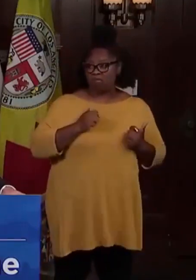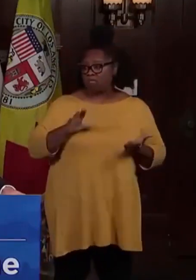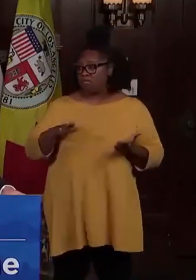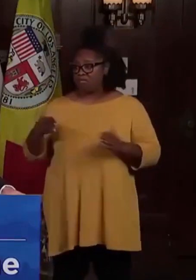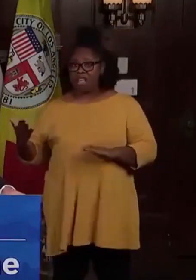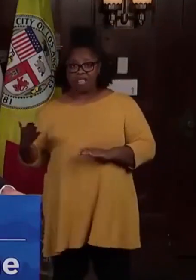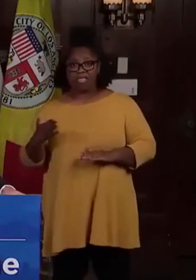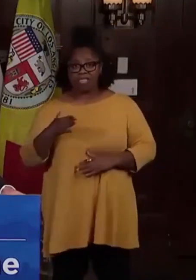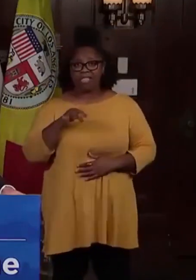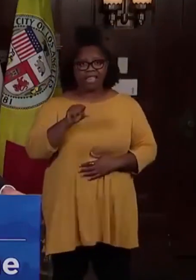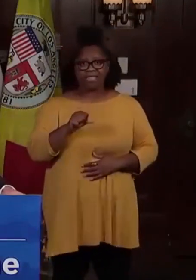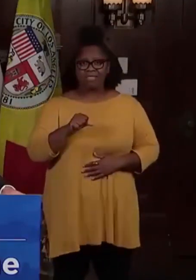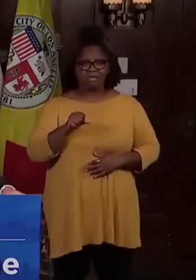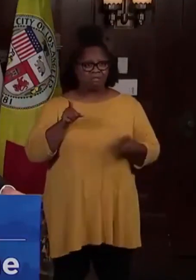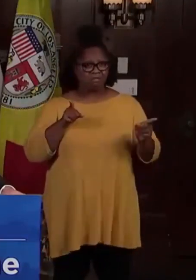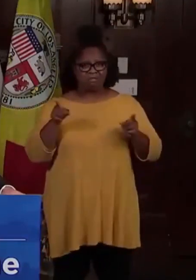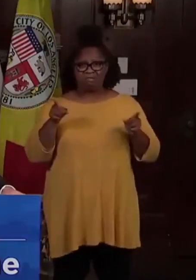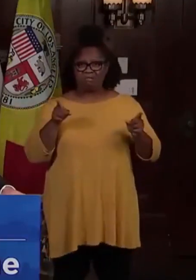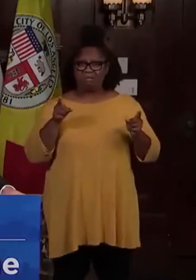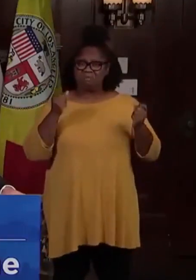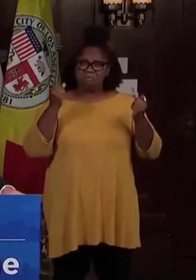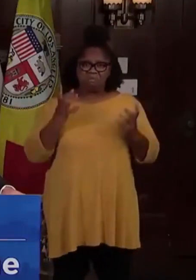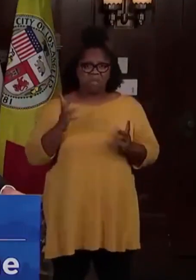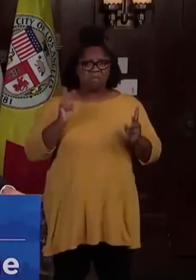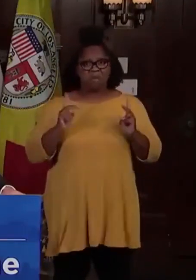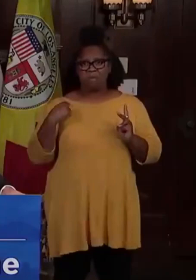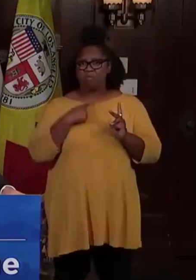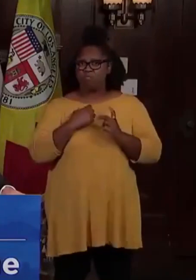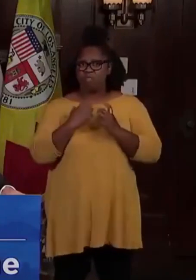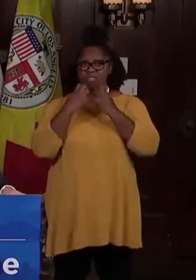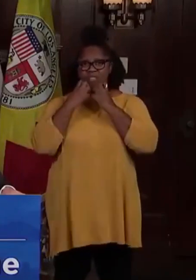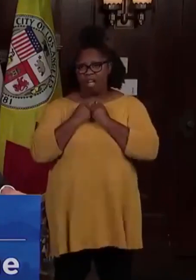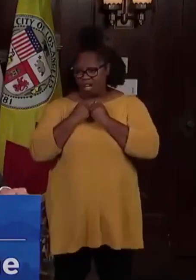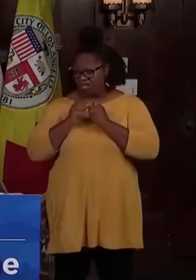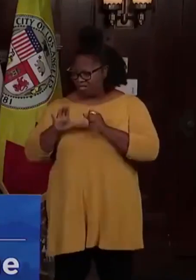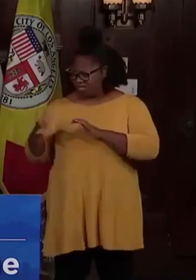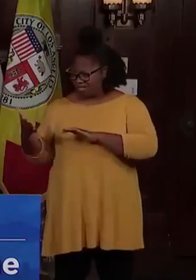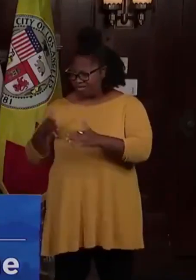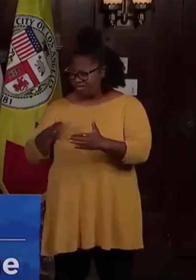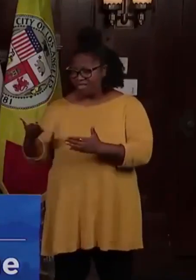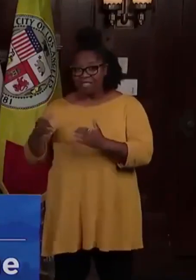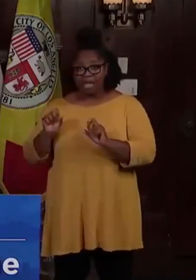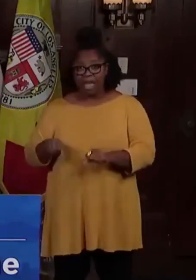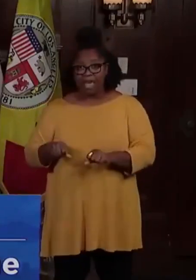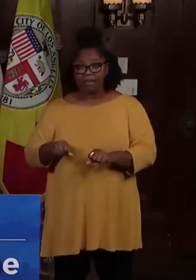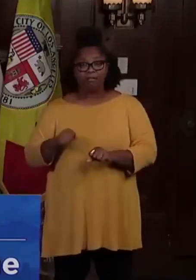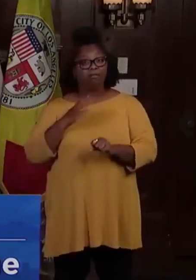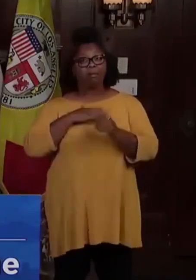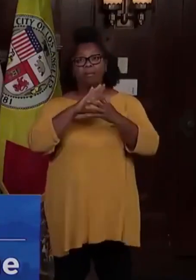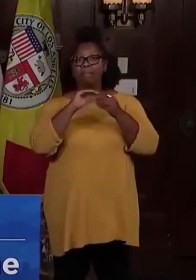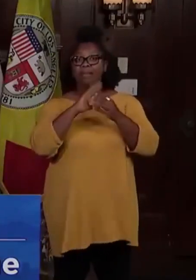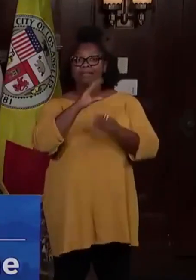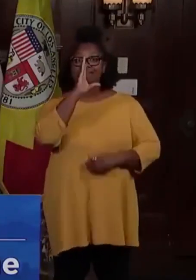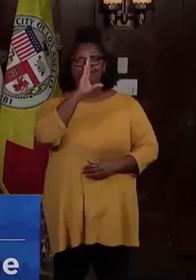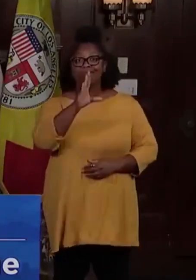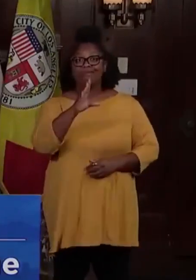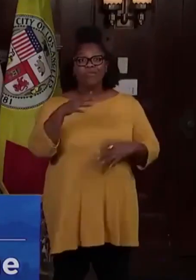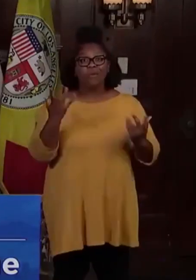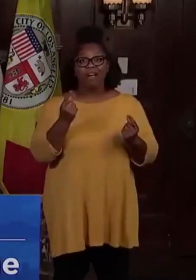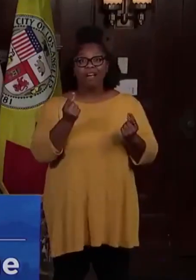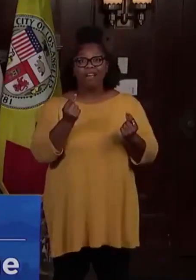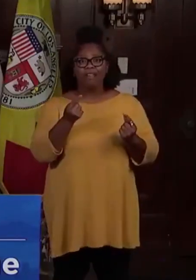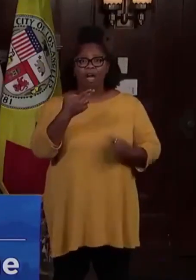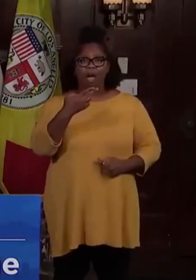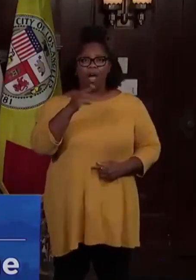death for too many of the people that we love. My message couldn't be simpler. It's time to hunker down.